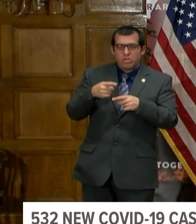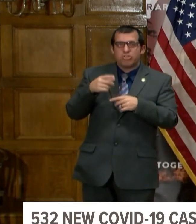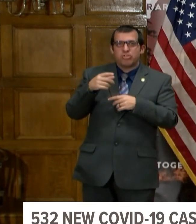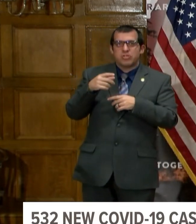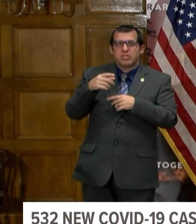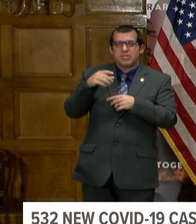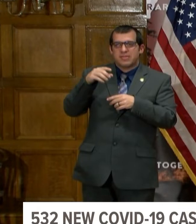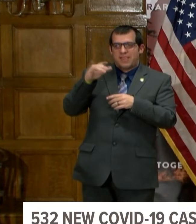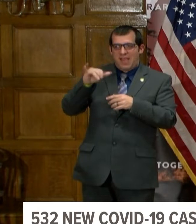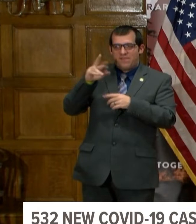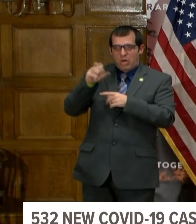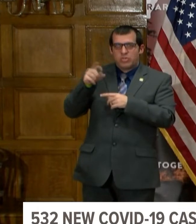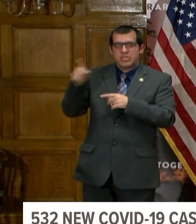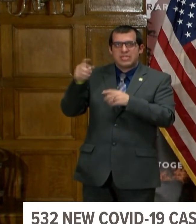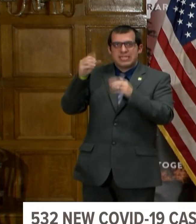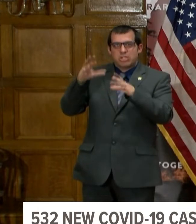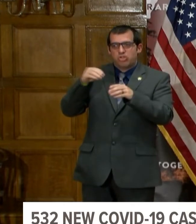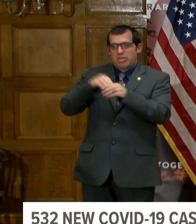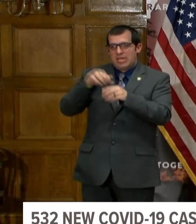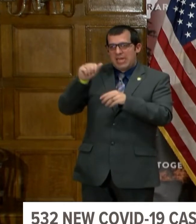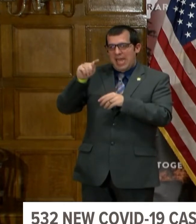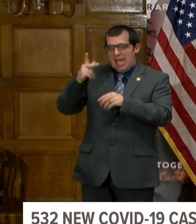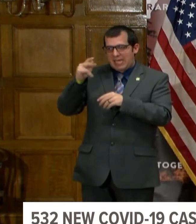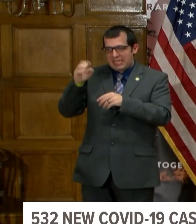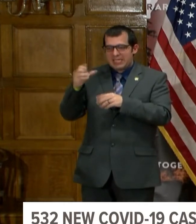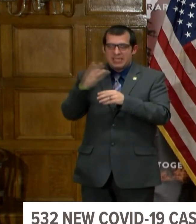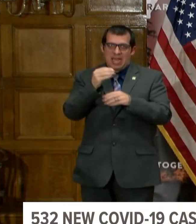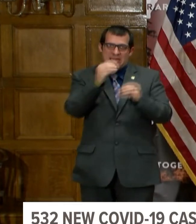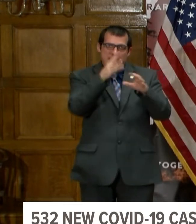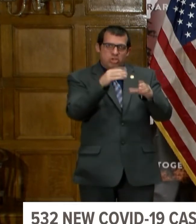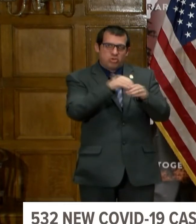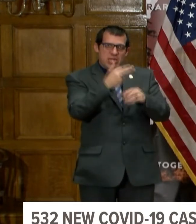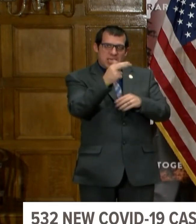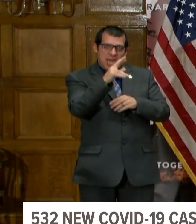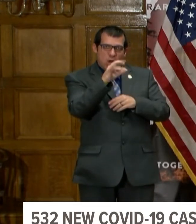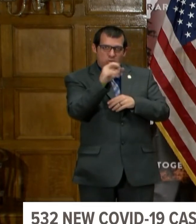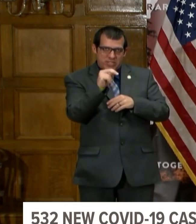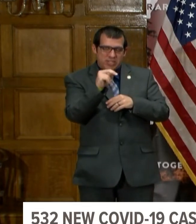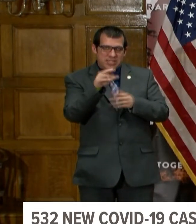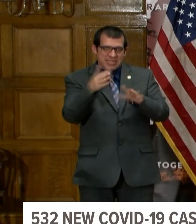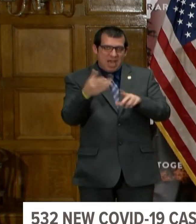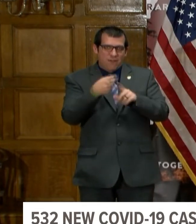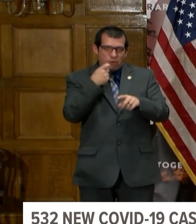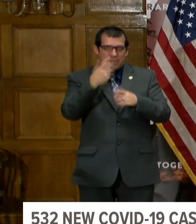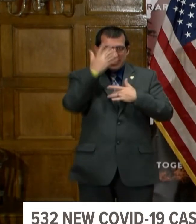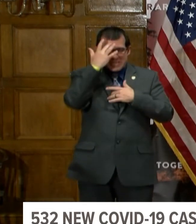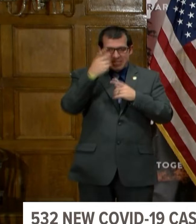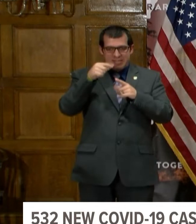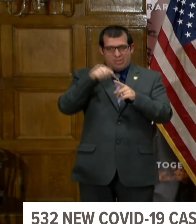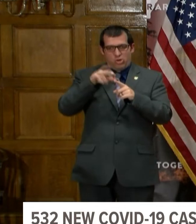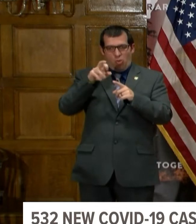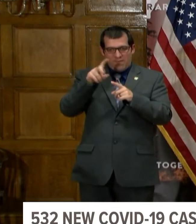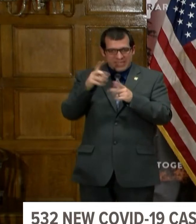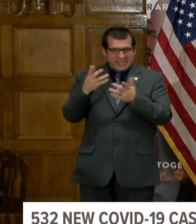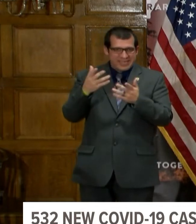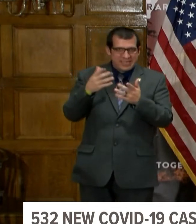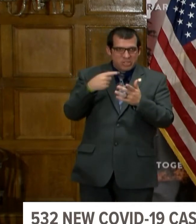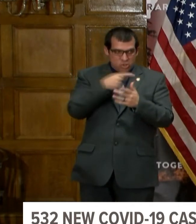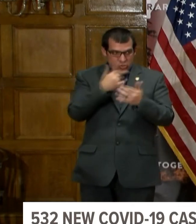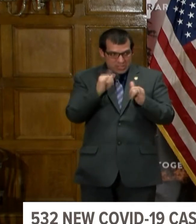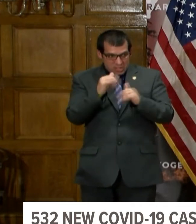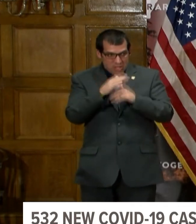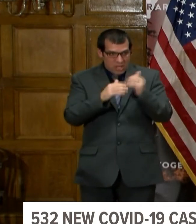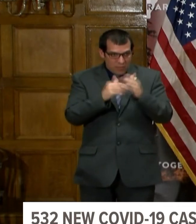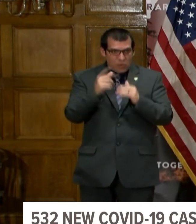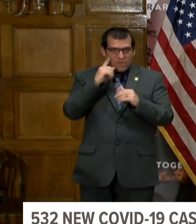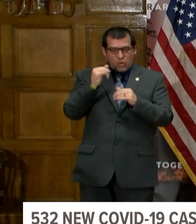in Atkins and a teacher in Harrison. I was wondering if you could comment on that and just tell me if you're still comfortable allowing individual school